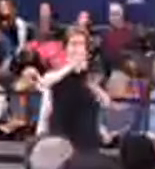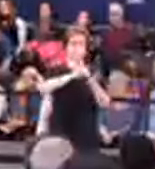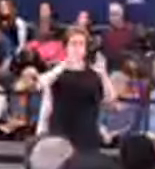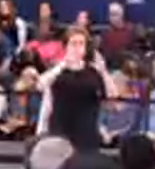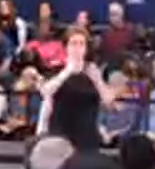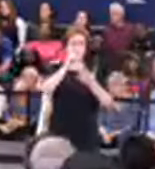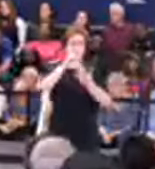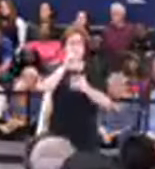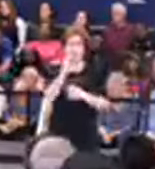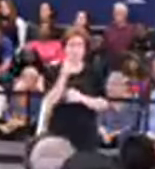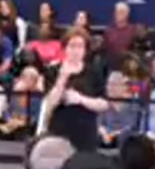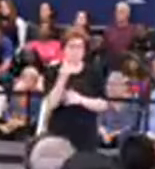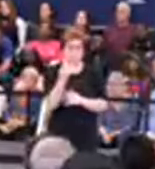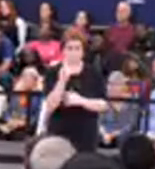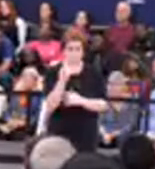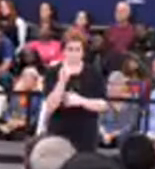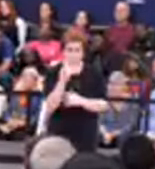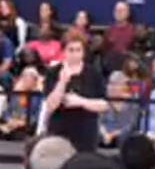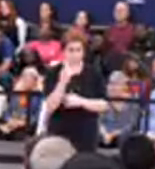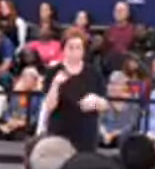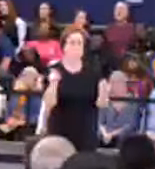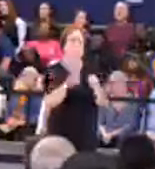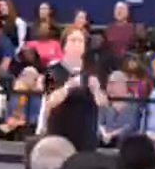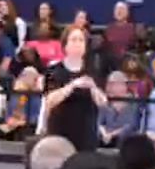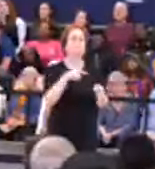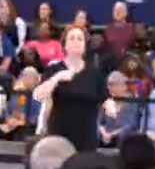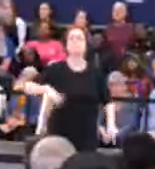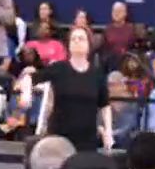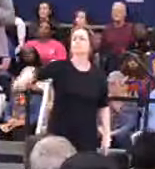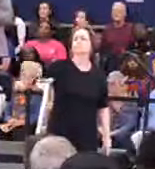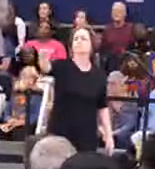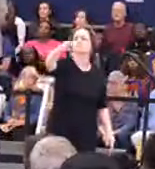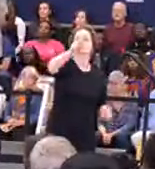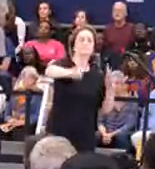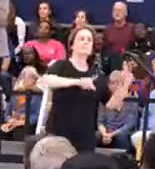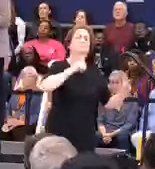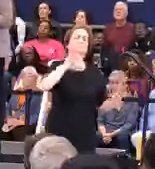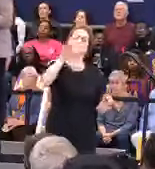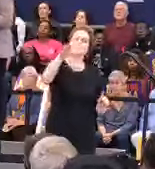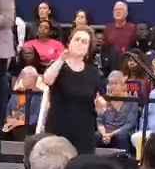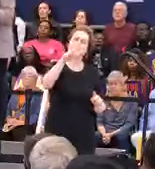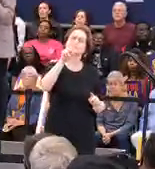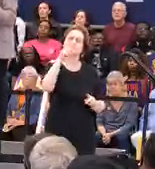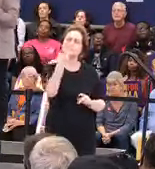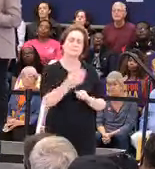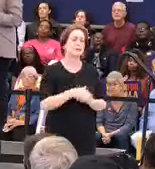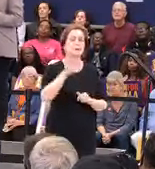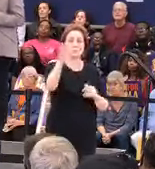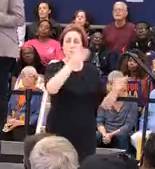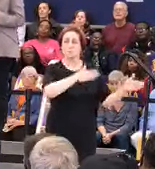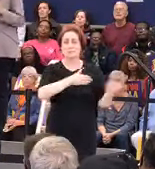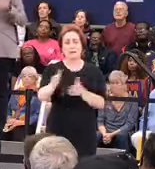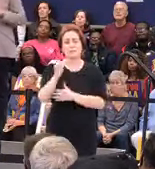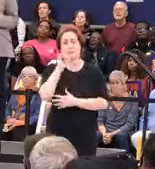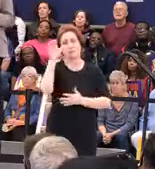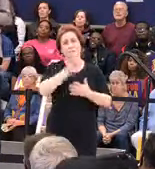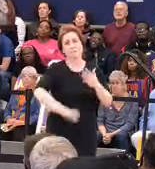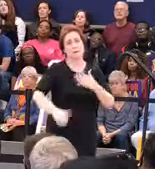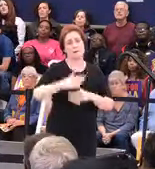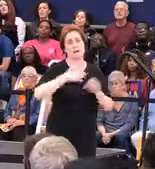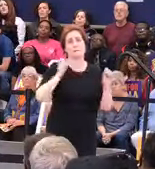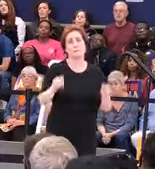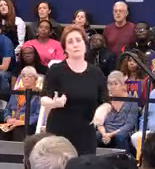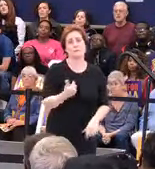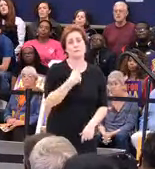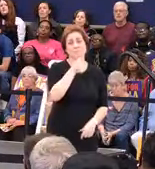taxes, and I've been traveling around and people said to me, Kamala, in your plan, don't take away my ability to